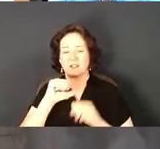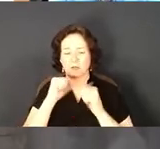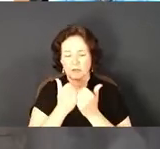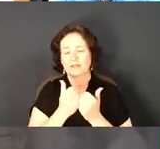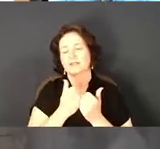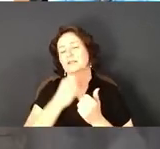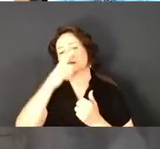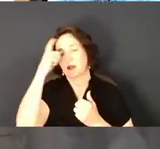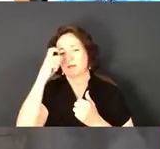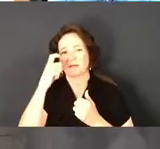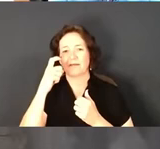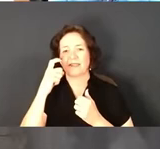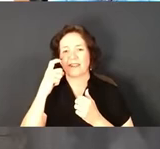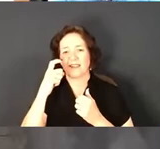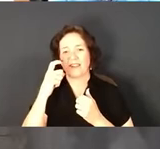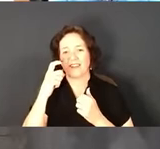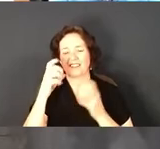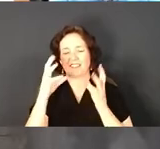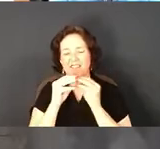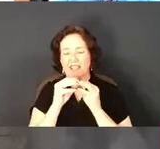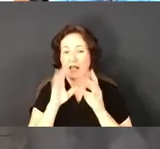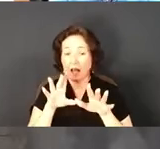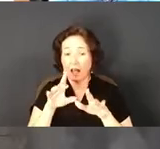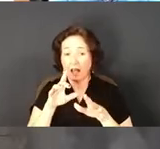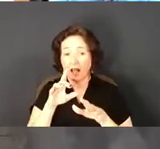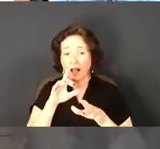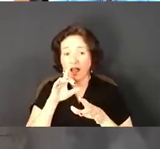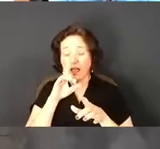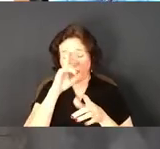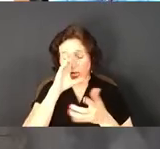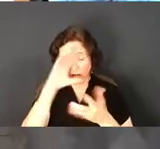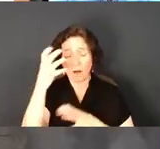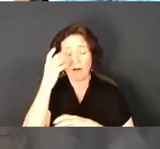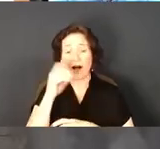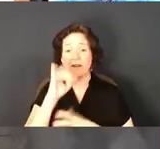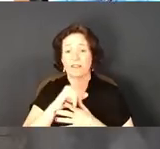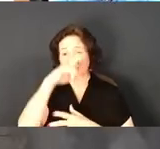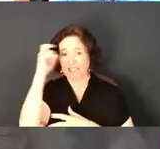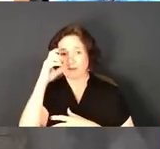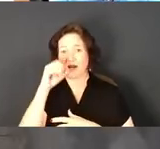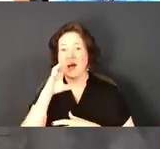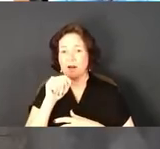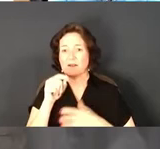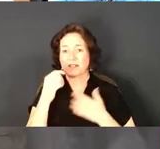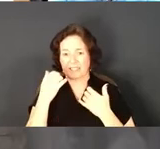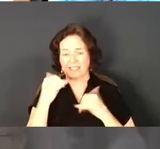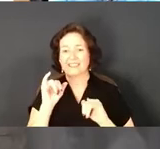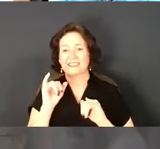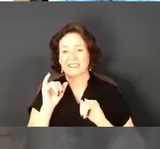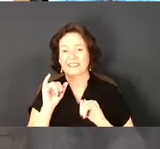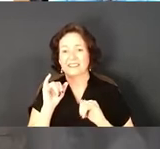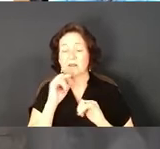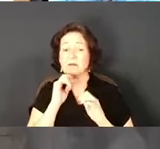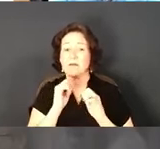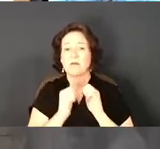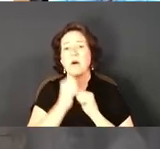be fooled by the summer part of that introduction. October, it is still summer in Houston and in most